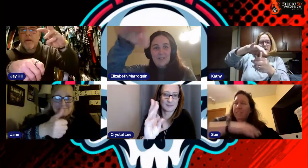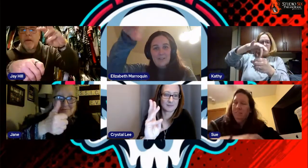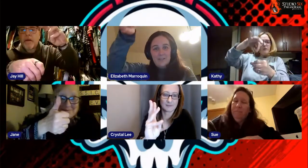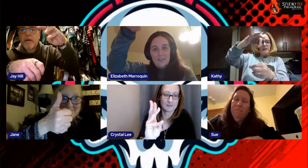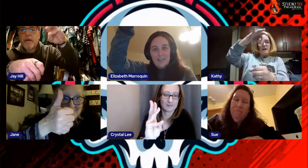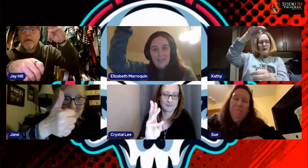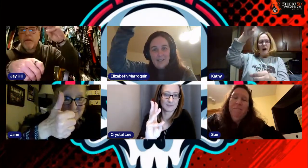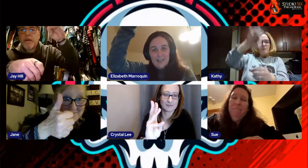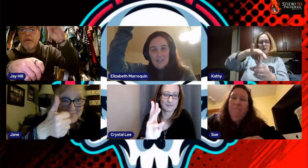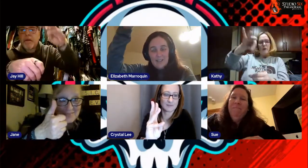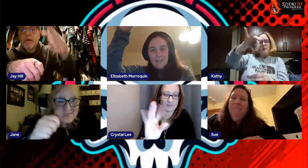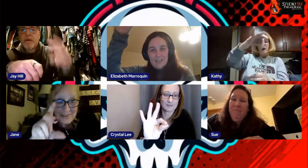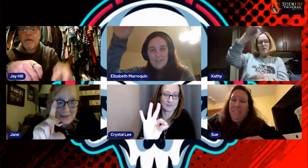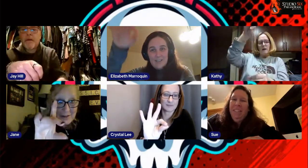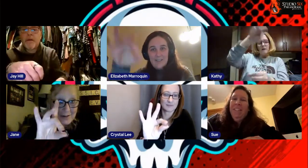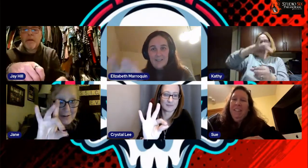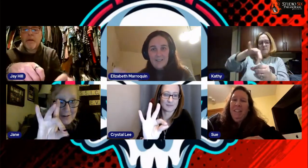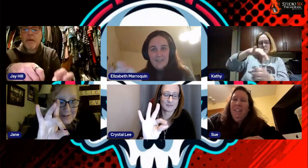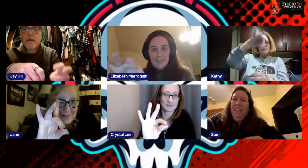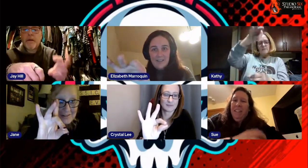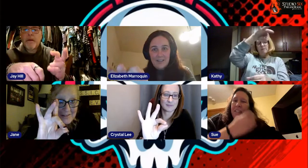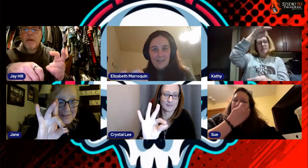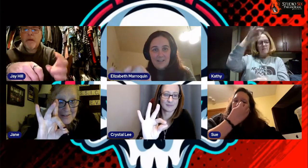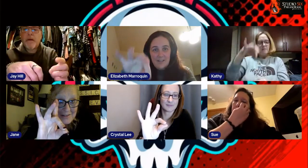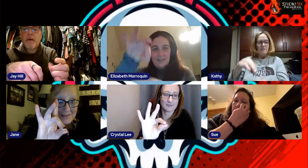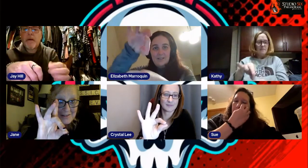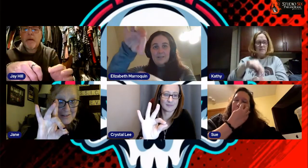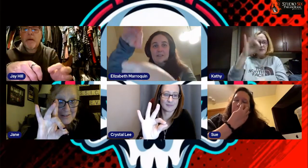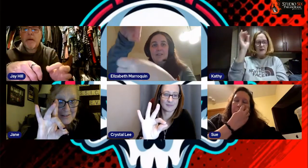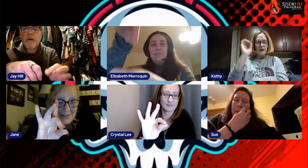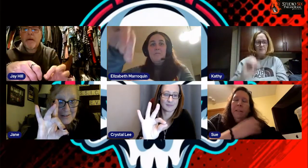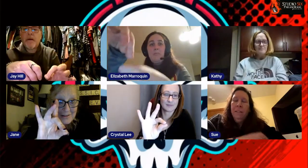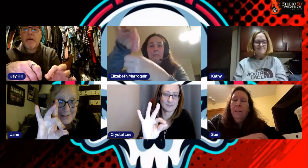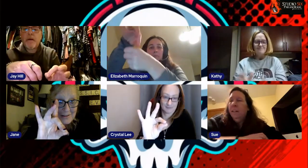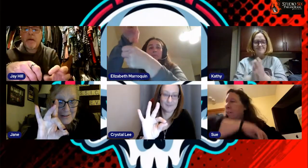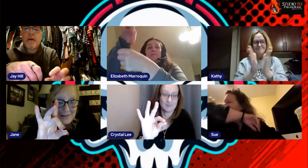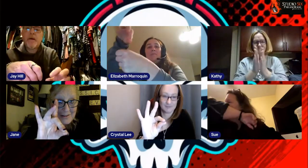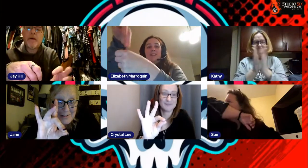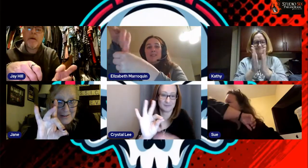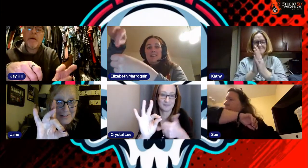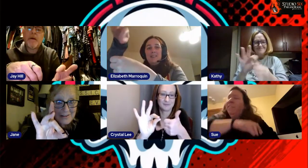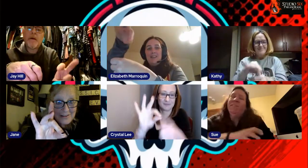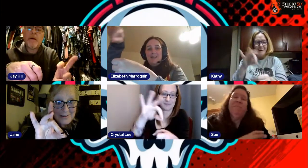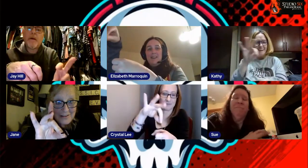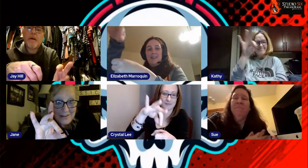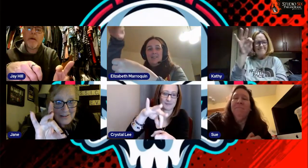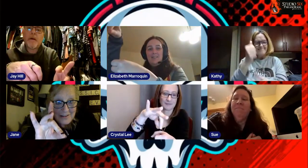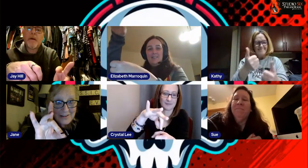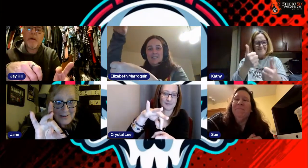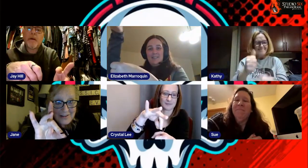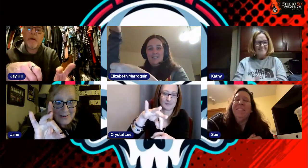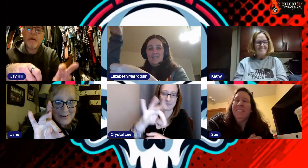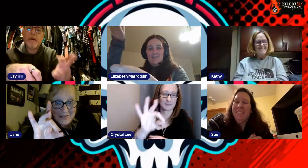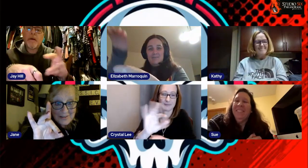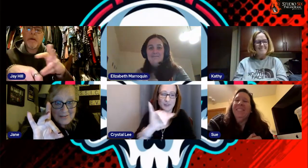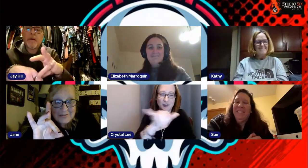But you're coming out like a cup. You're coming out like a. There you go. You got it.